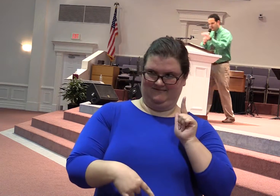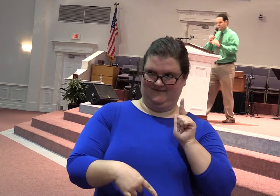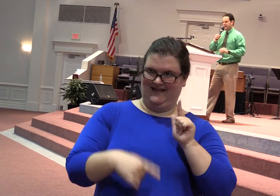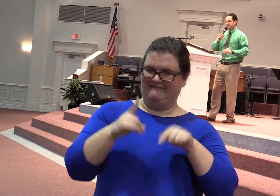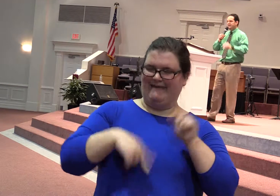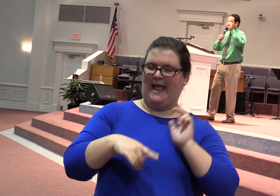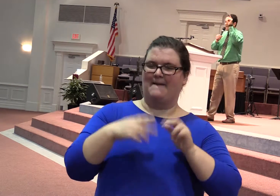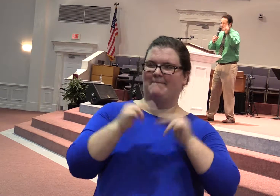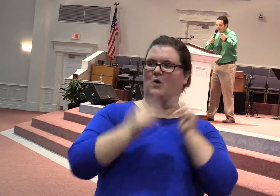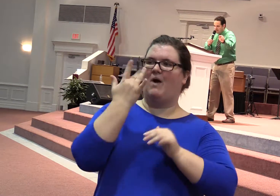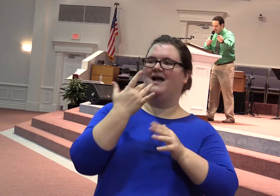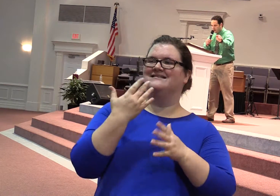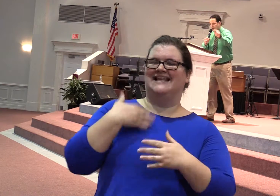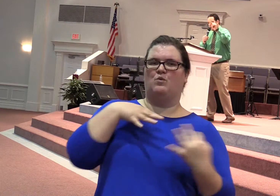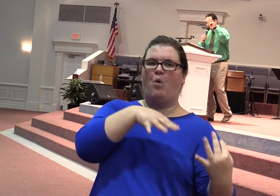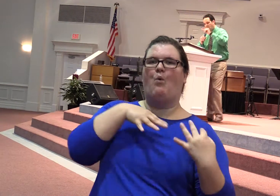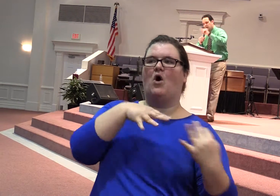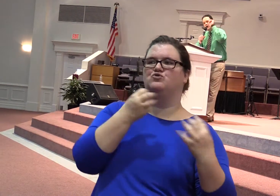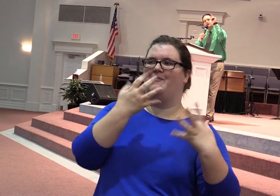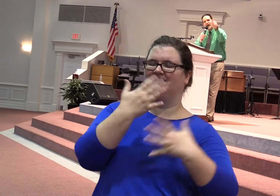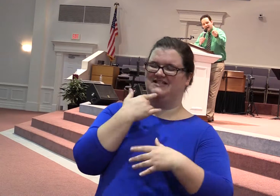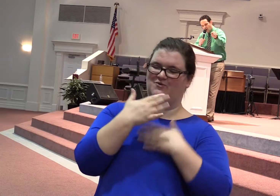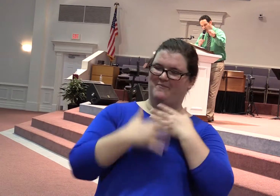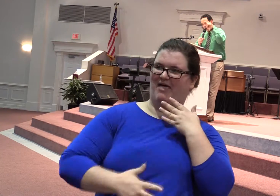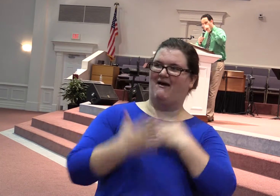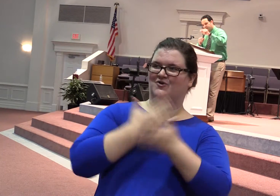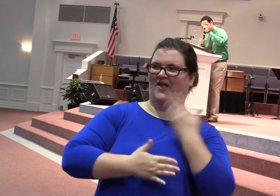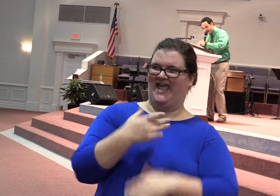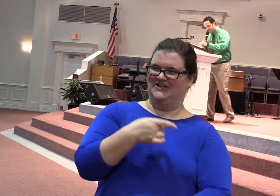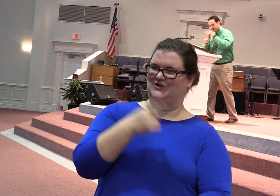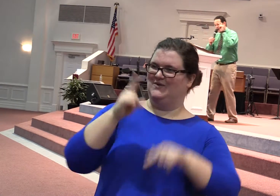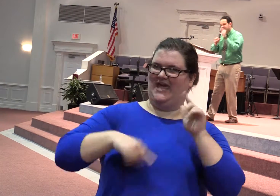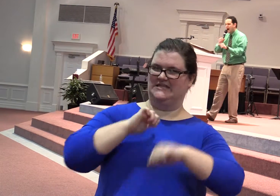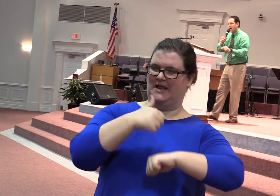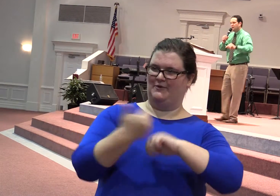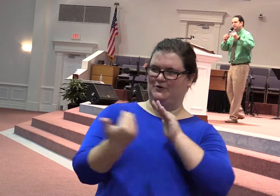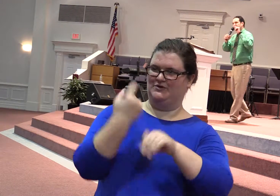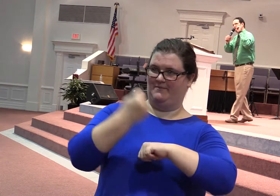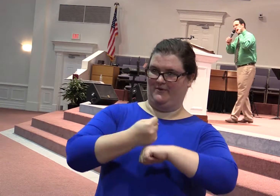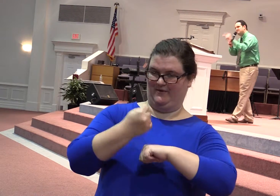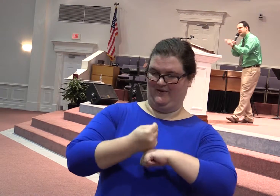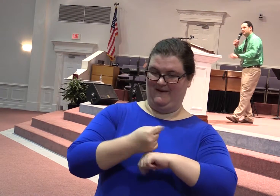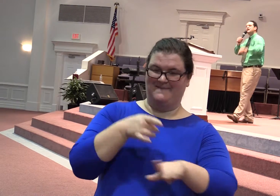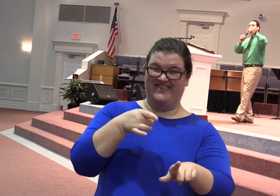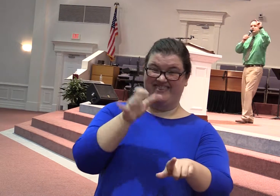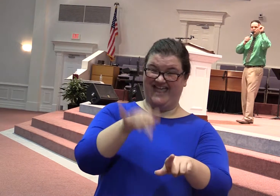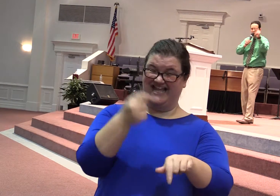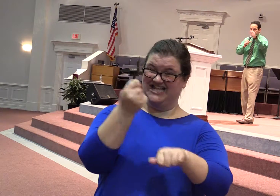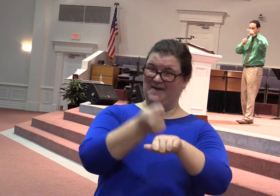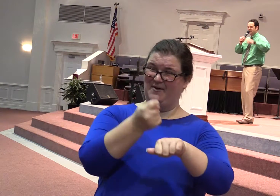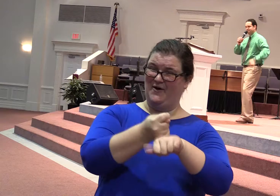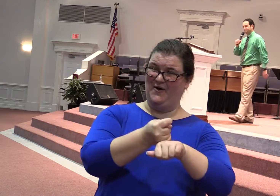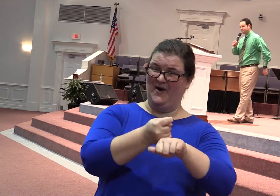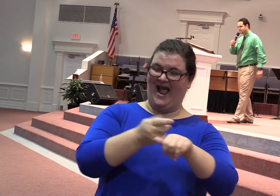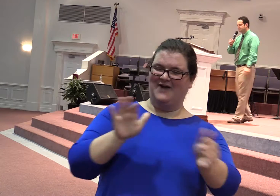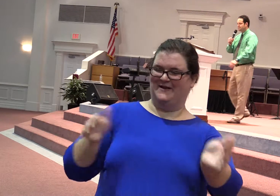to history, that temple was only a shadow of the temple that God was fixing to build in the New